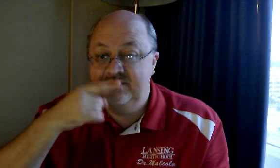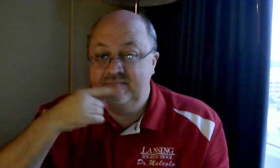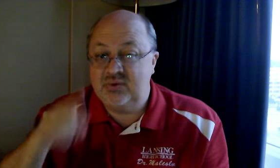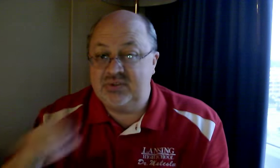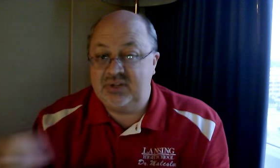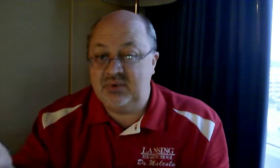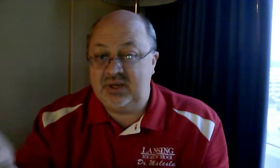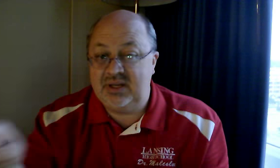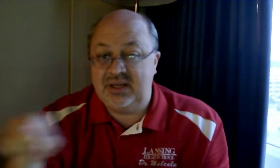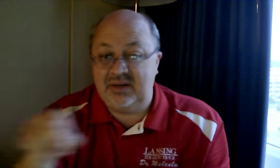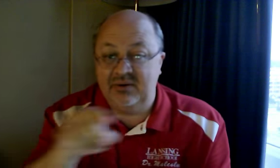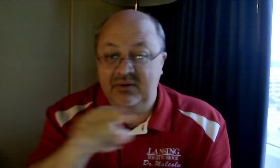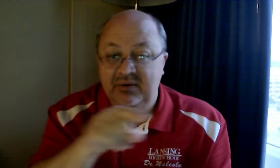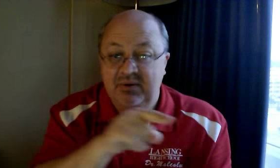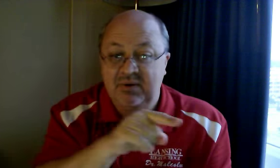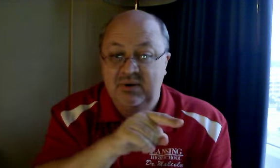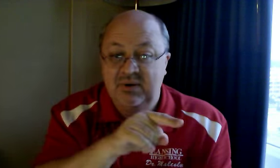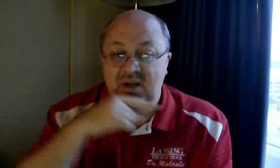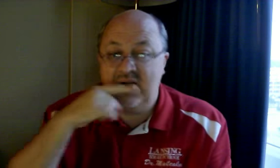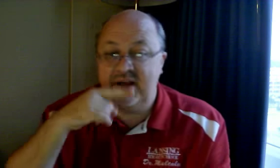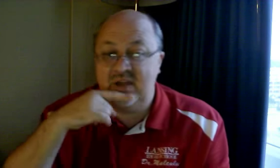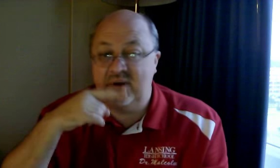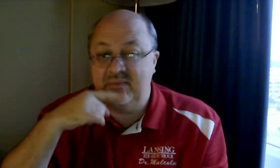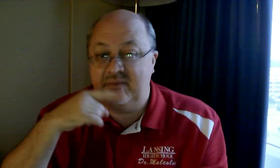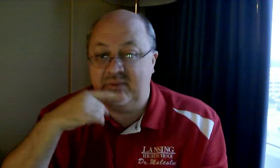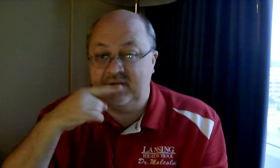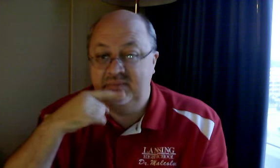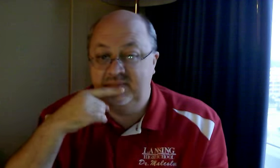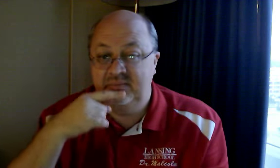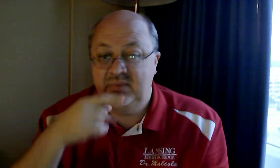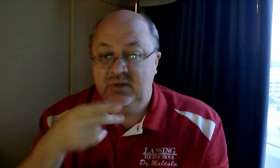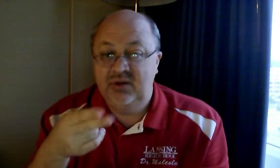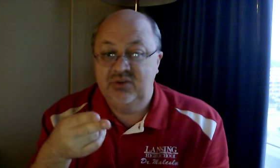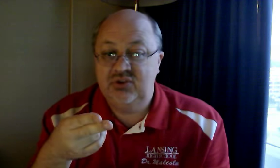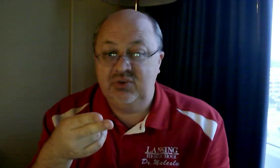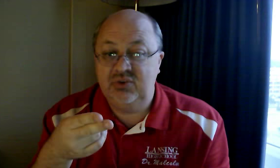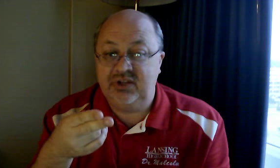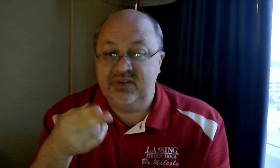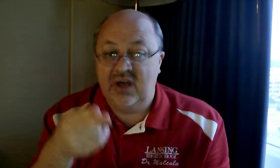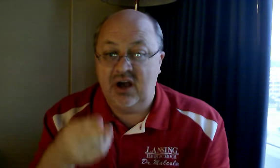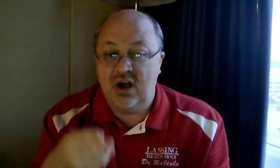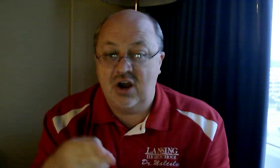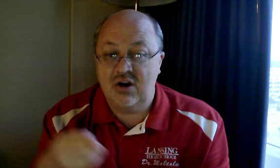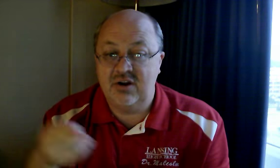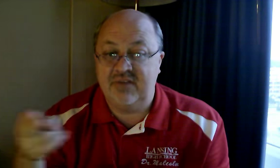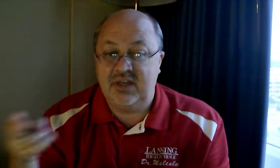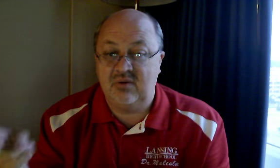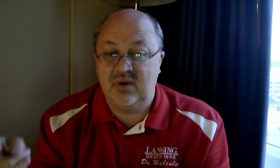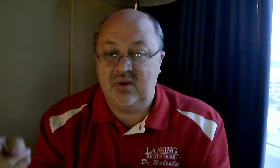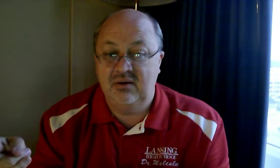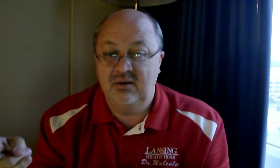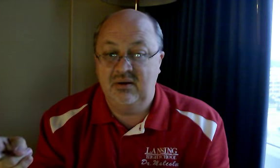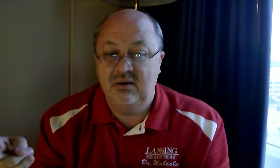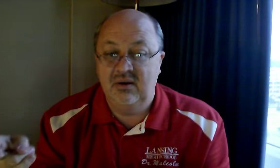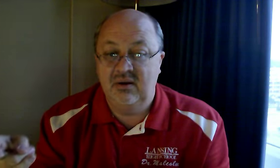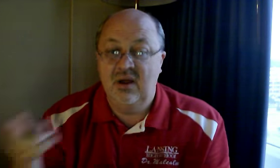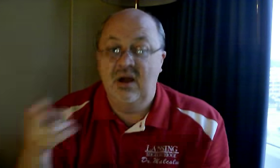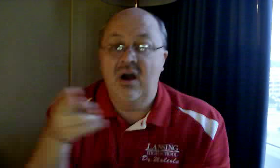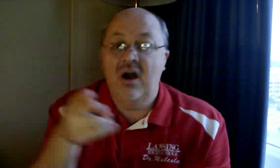Most of you in here are hearing people. 2 H's. Hard of hearing.